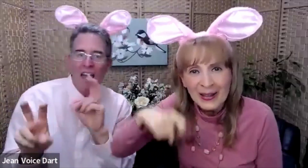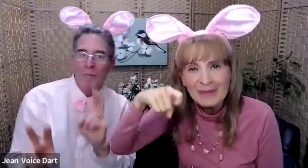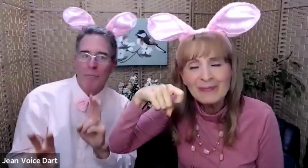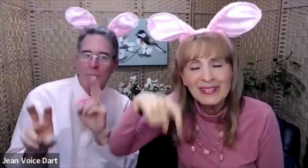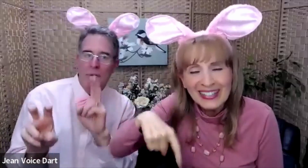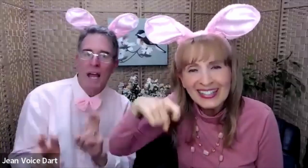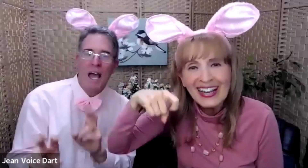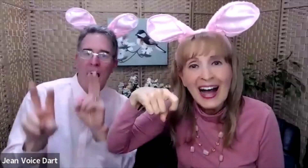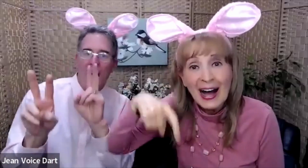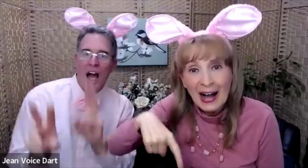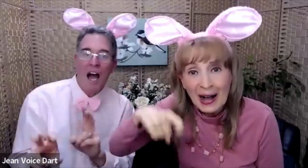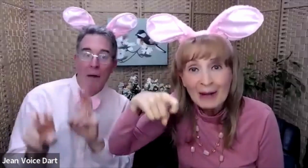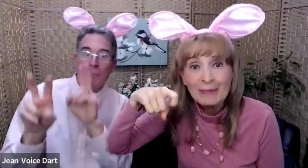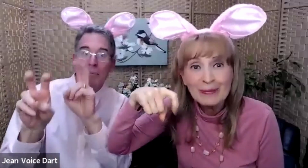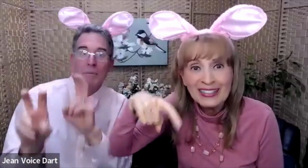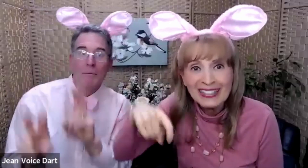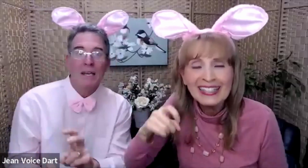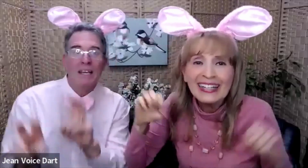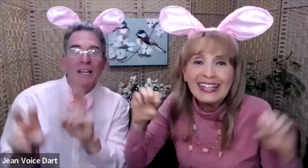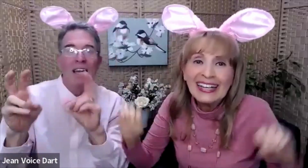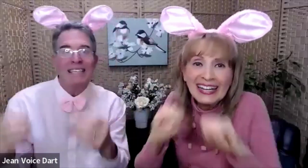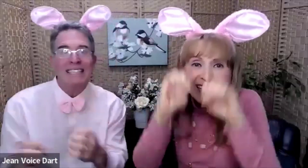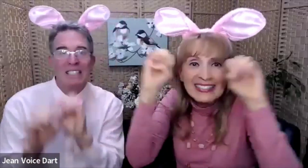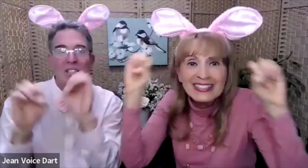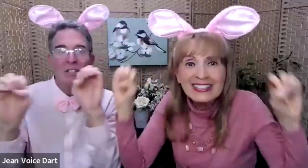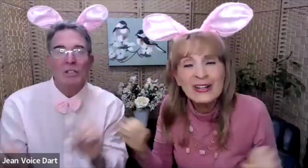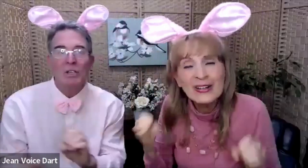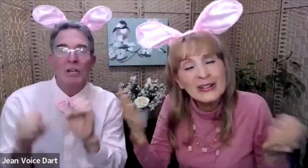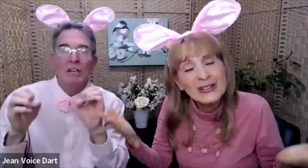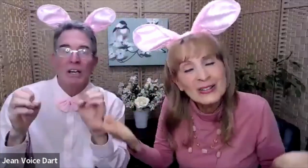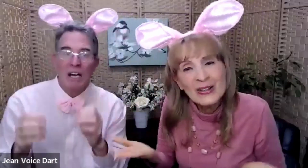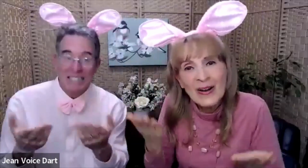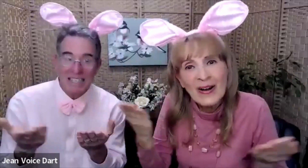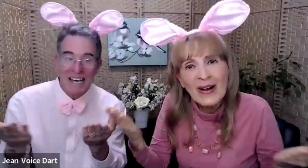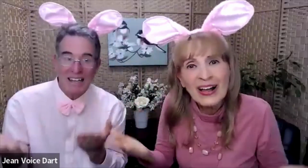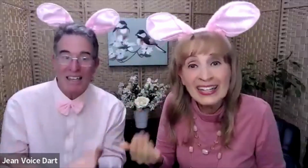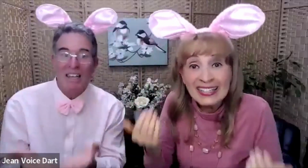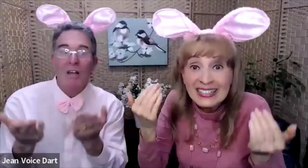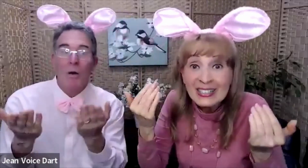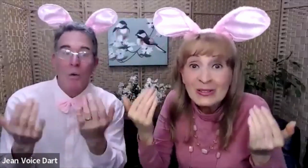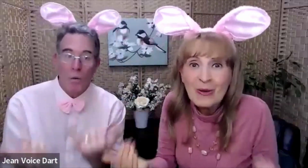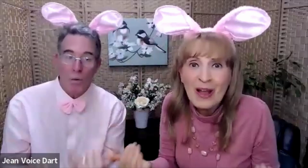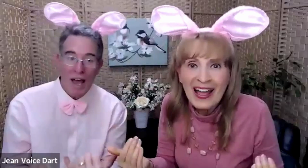Hippity hoppity Easter's on its way.